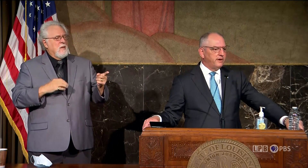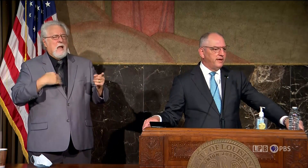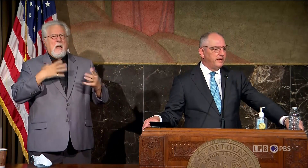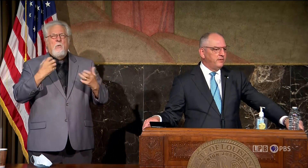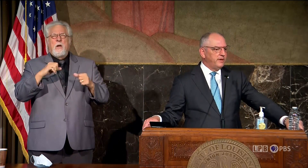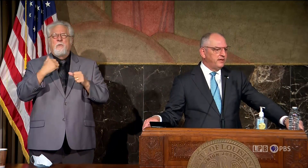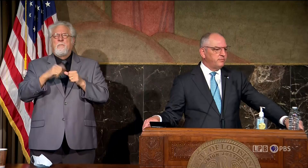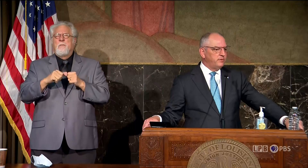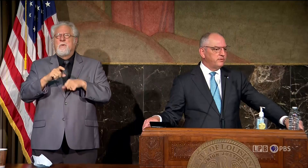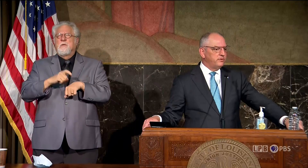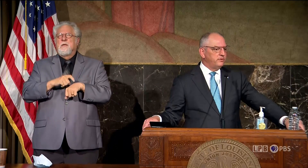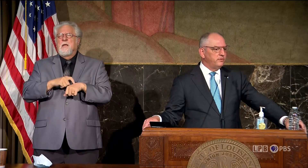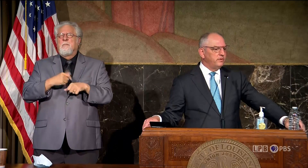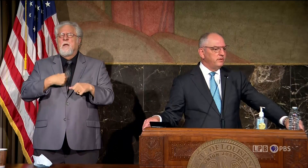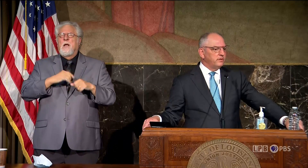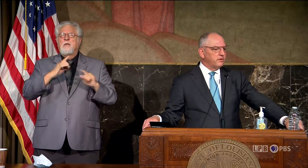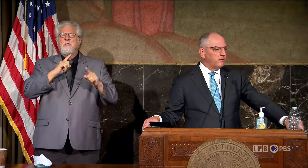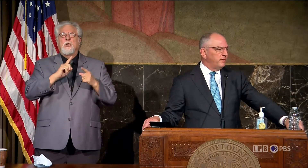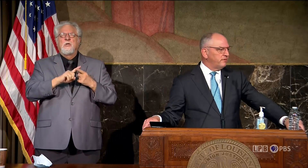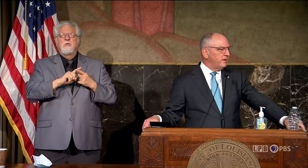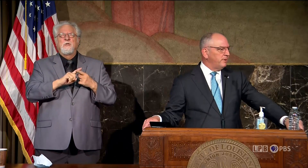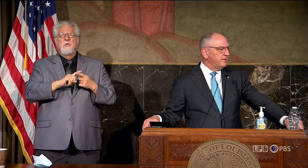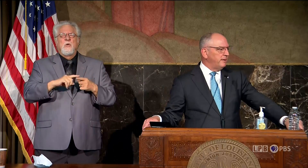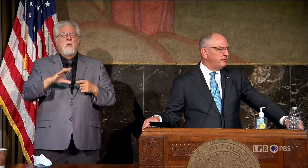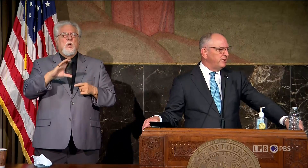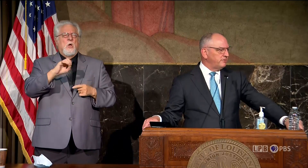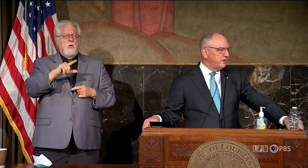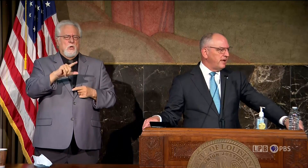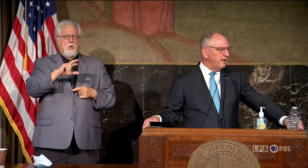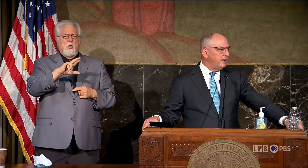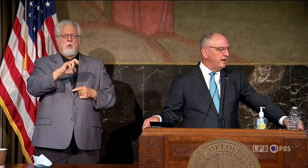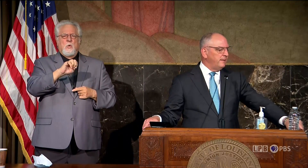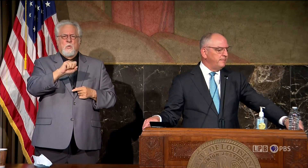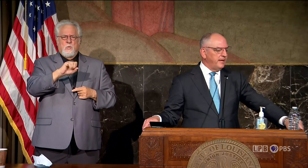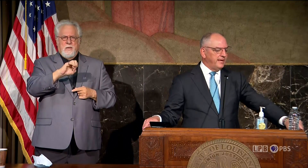chronology here. I know that I spoke to Colonel Reeves a couple of times